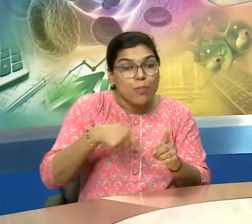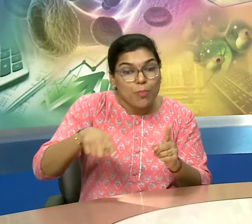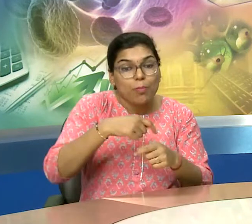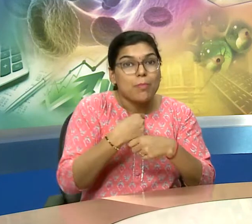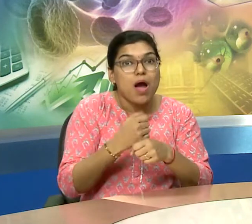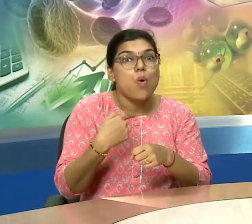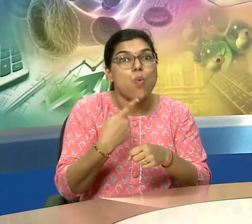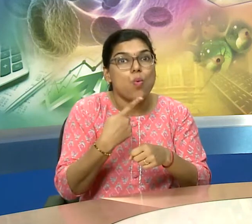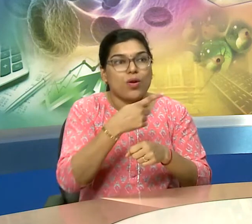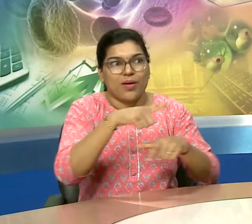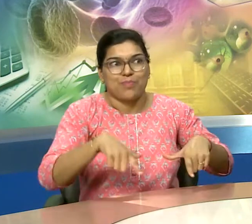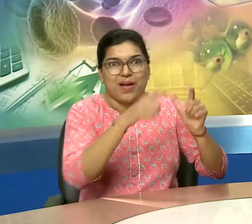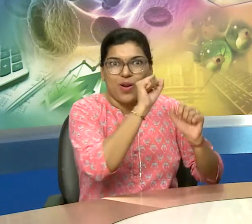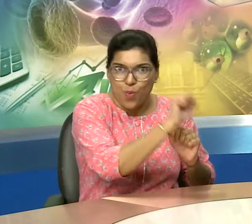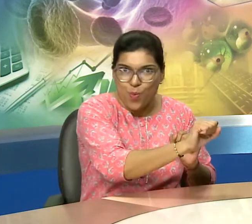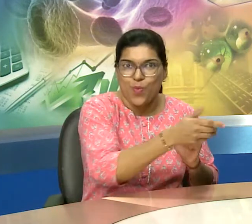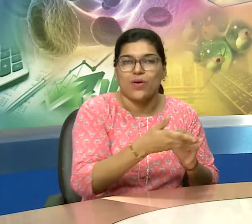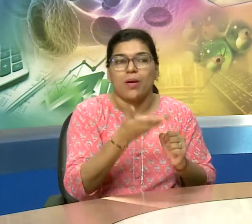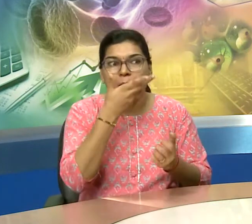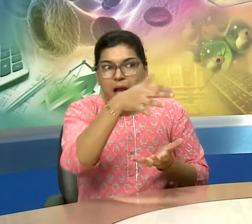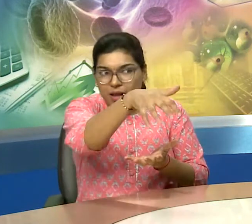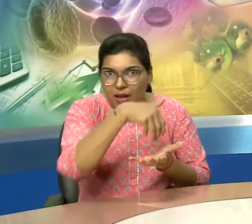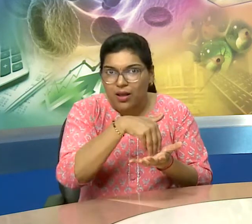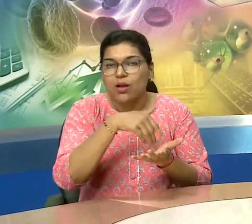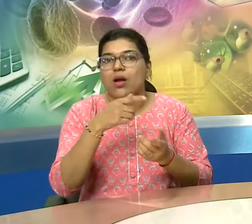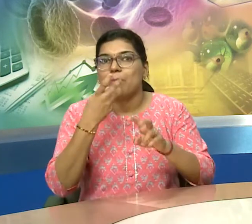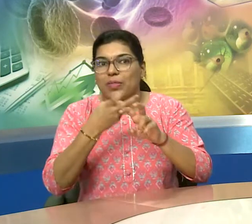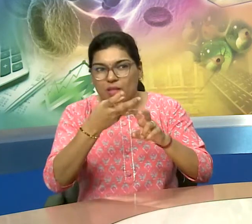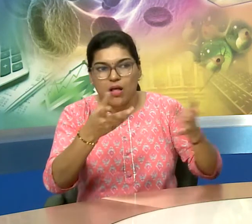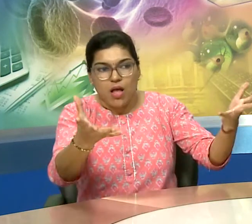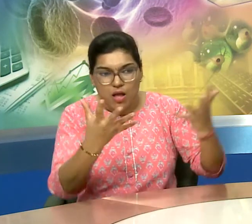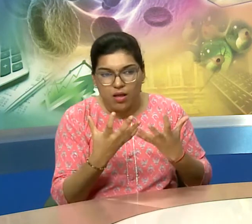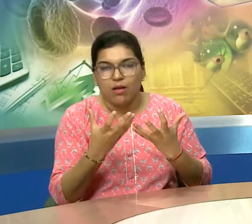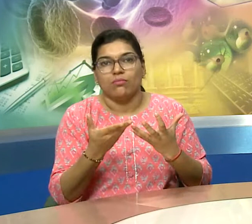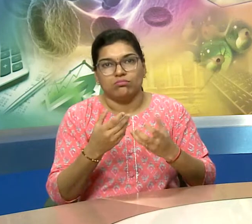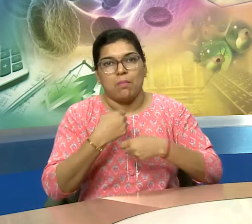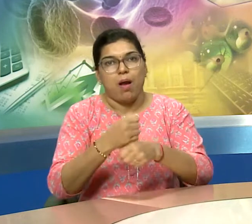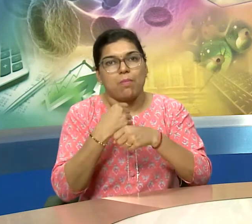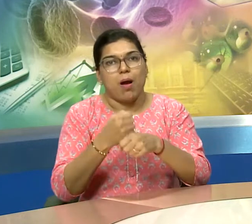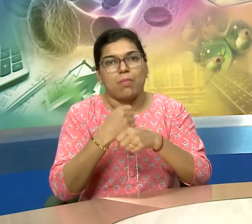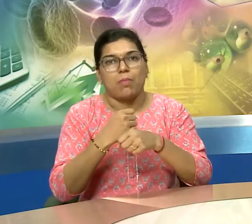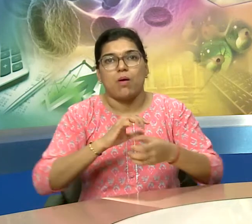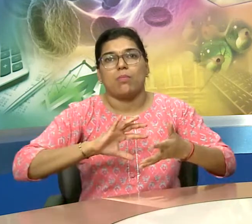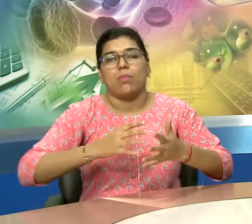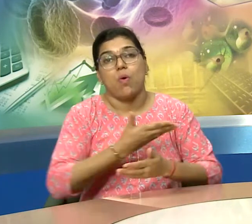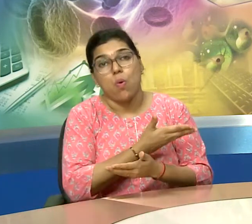and machineries and chemical cosmetics. All these things, they are